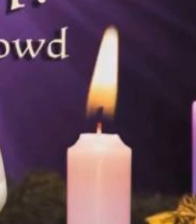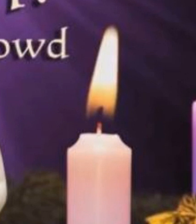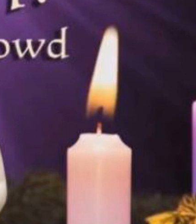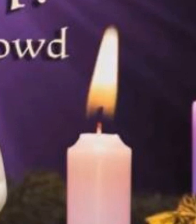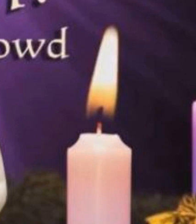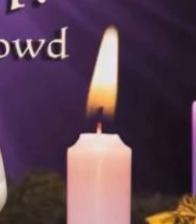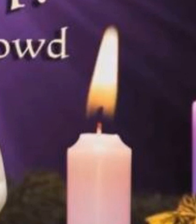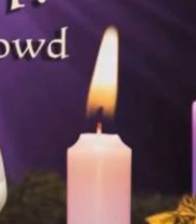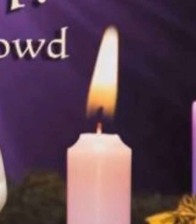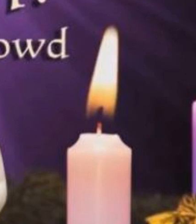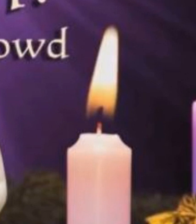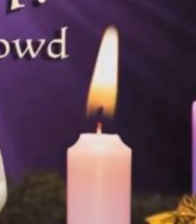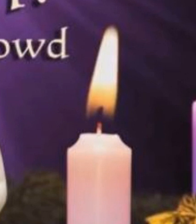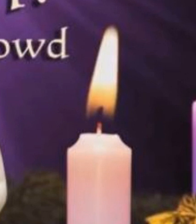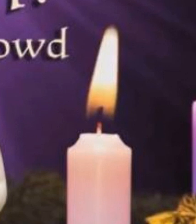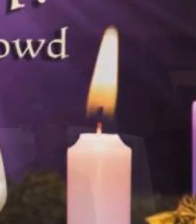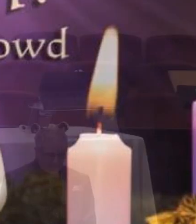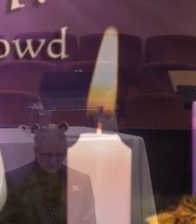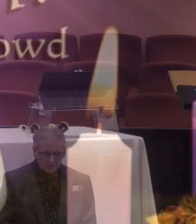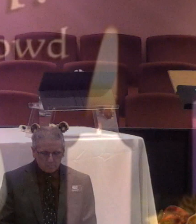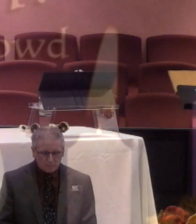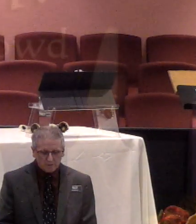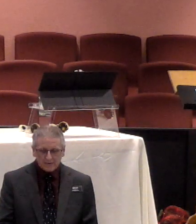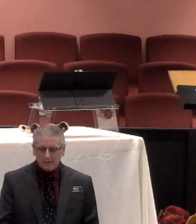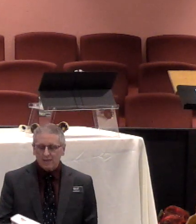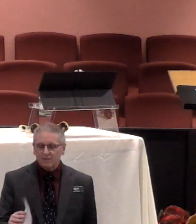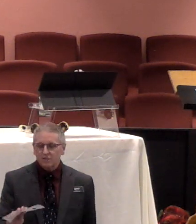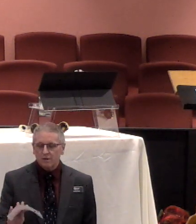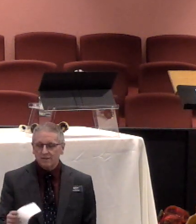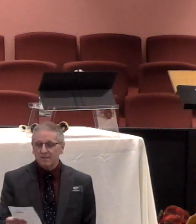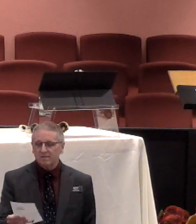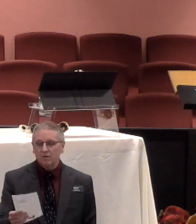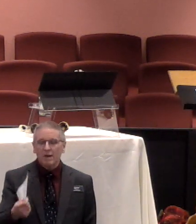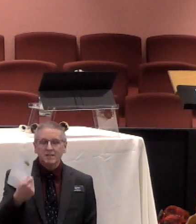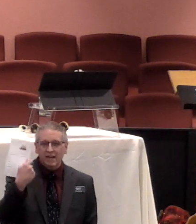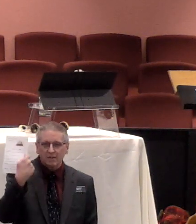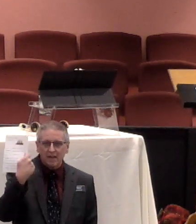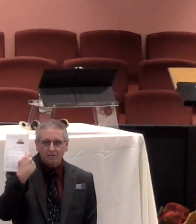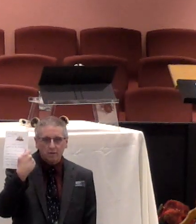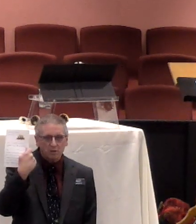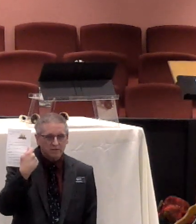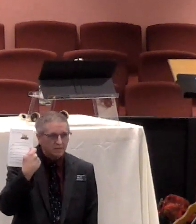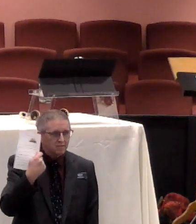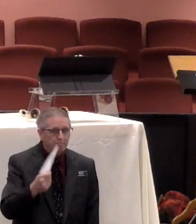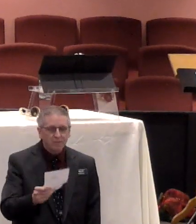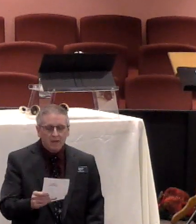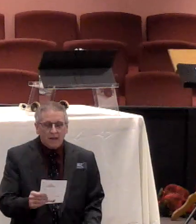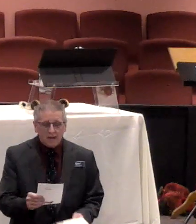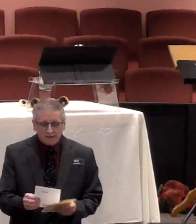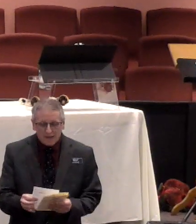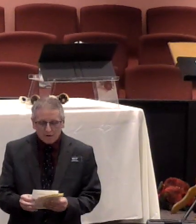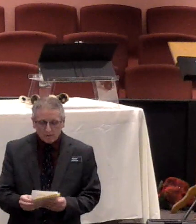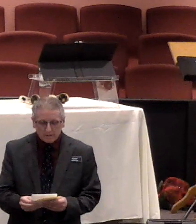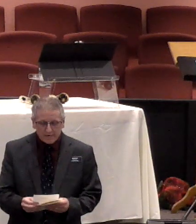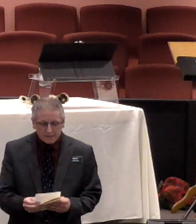the lighting of the Advent candle tonight, we're going to be doing a special reading. So pull the little insert that says the Christ candle out of your bulletins.